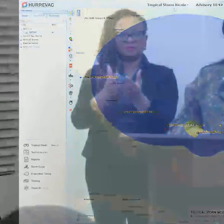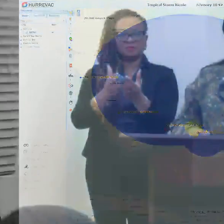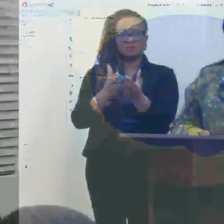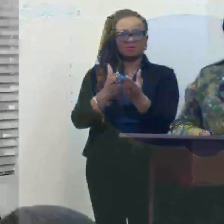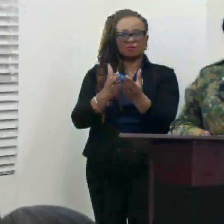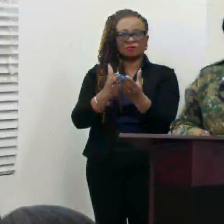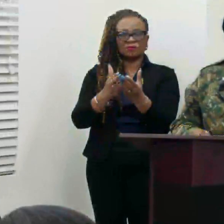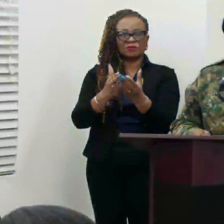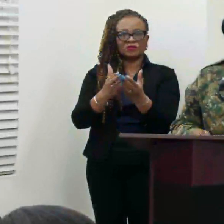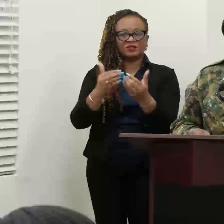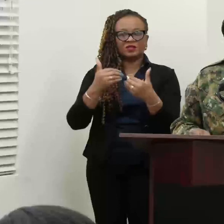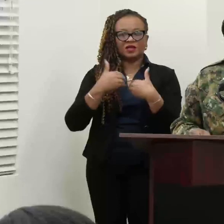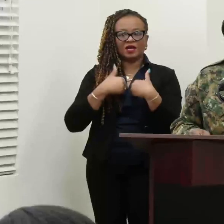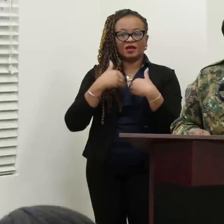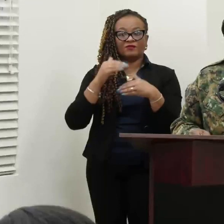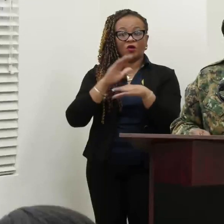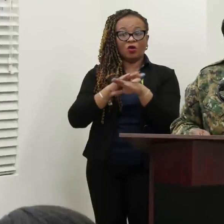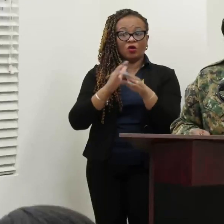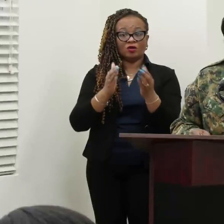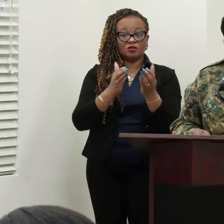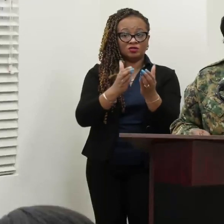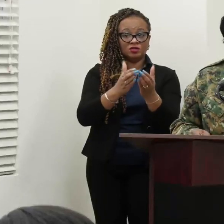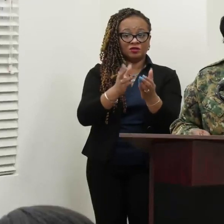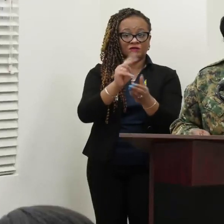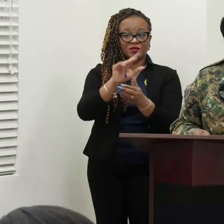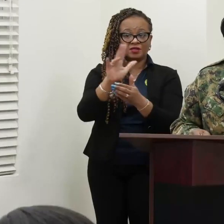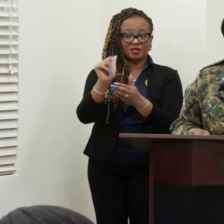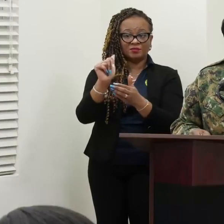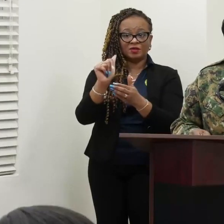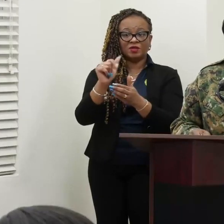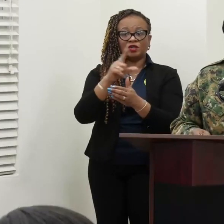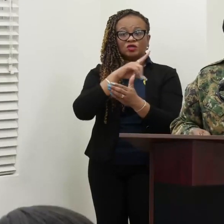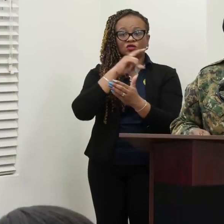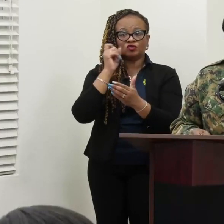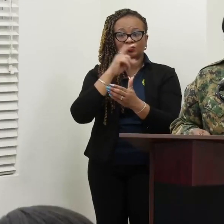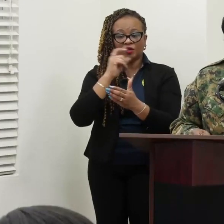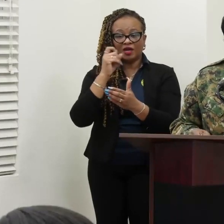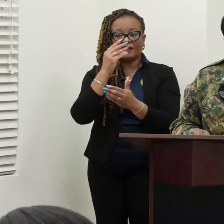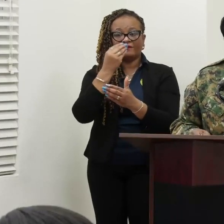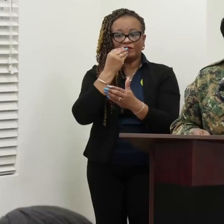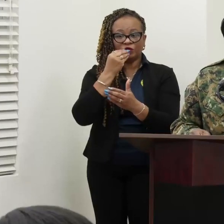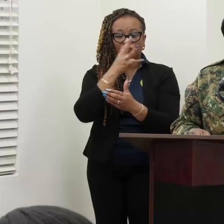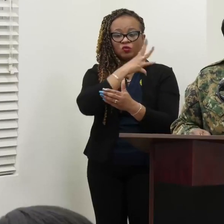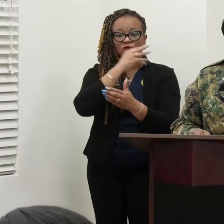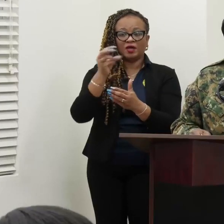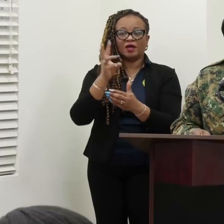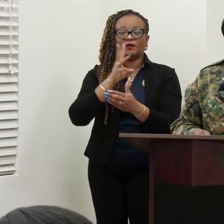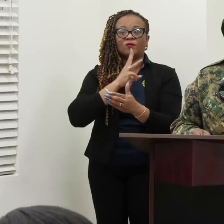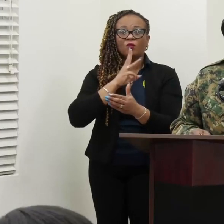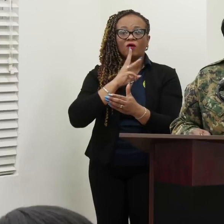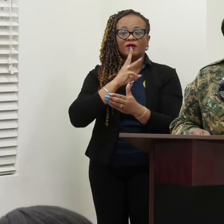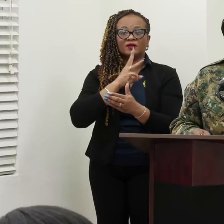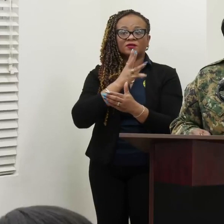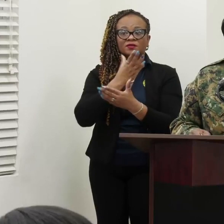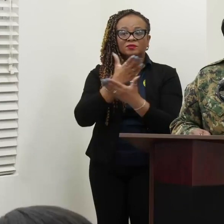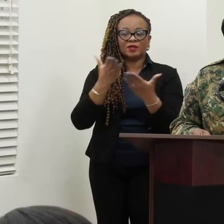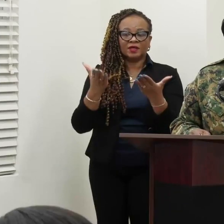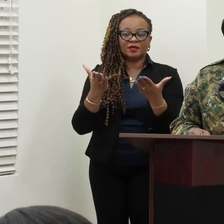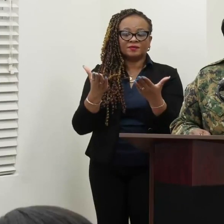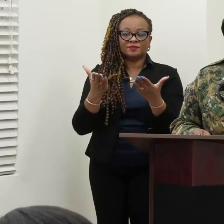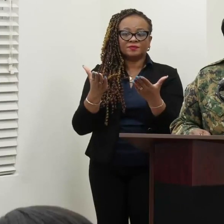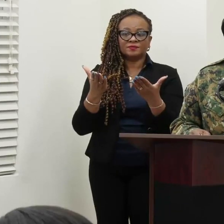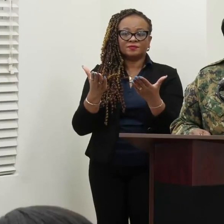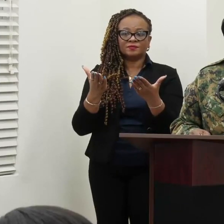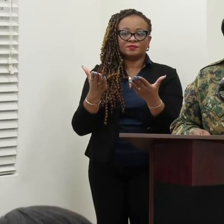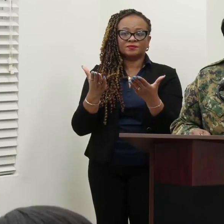She has on board NEMA's dry food, and water supply. Igen glow,